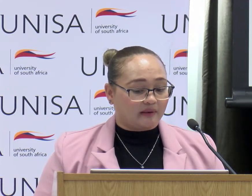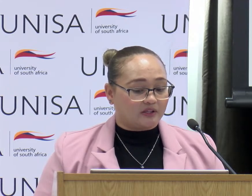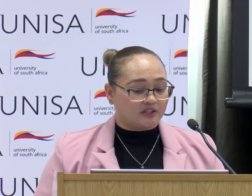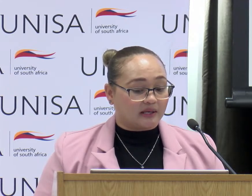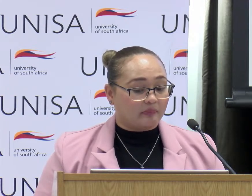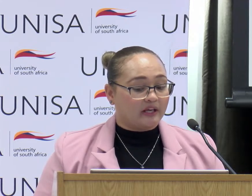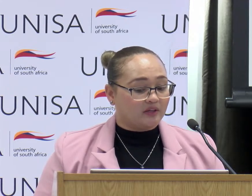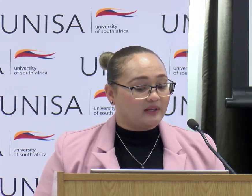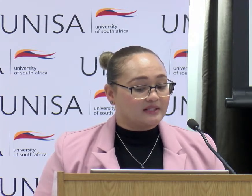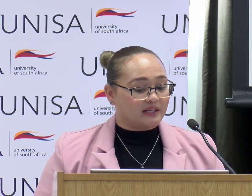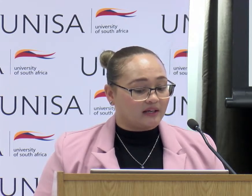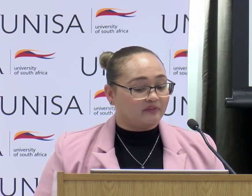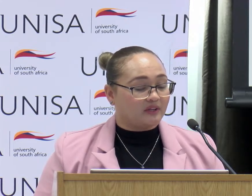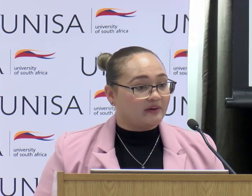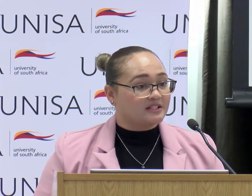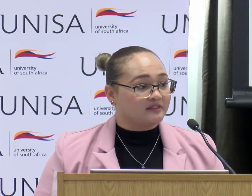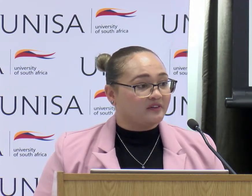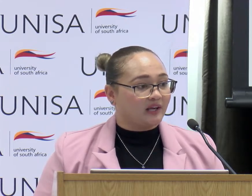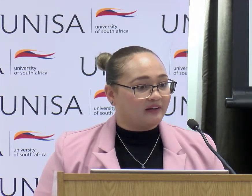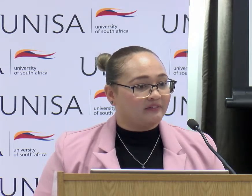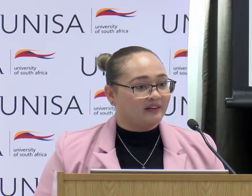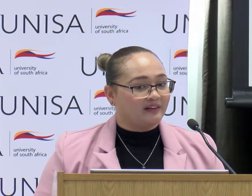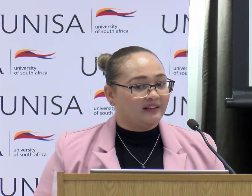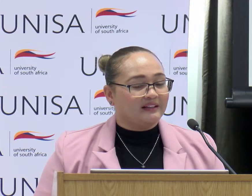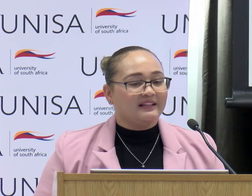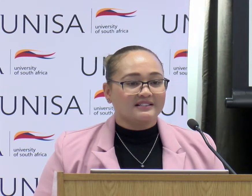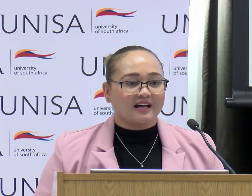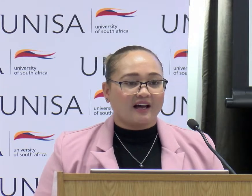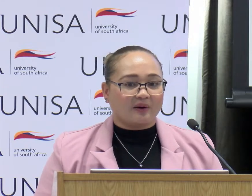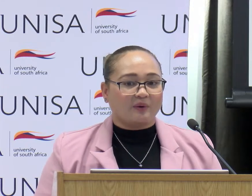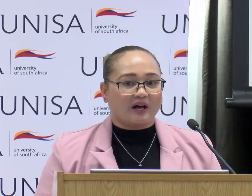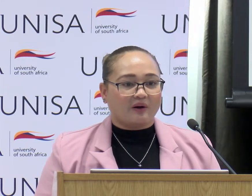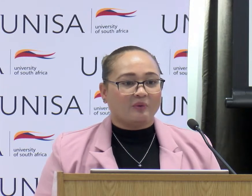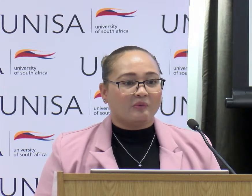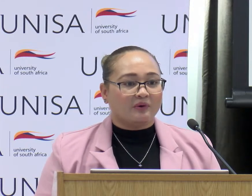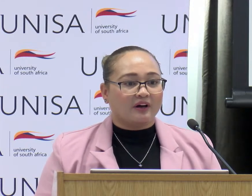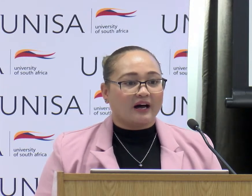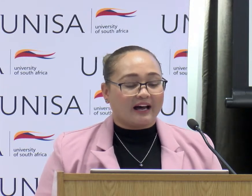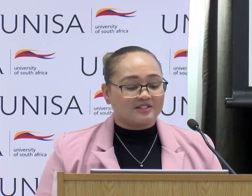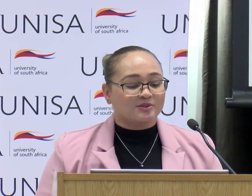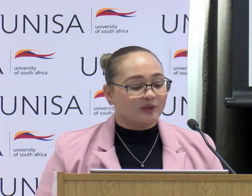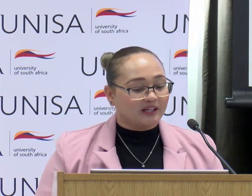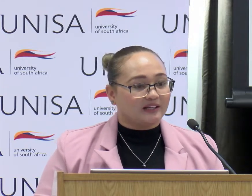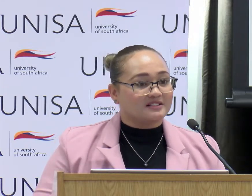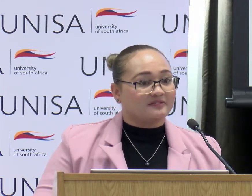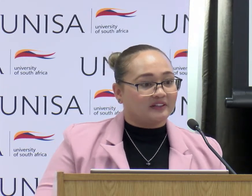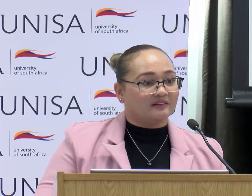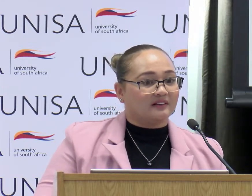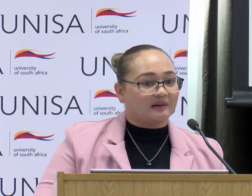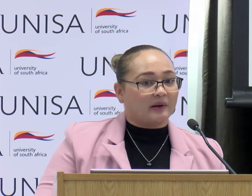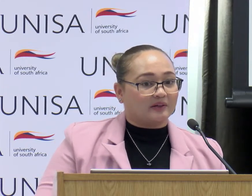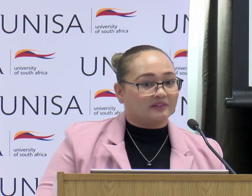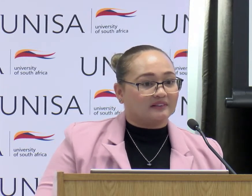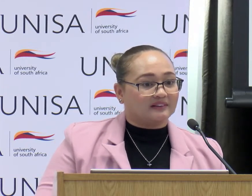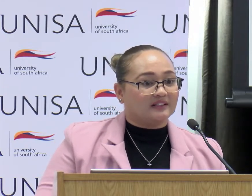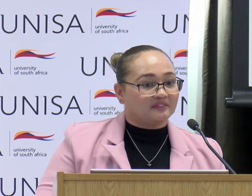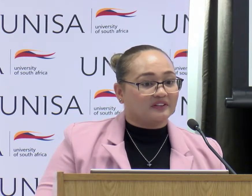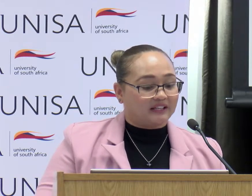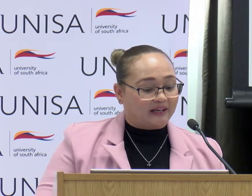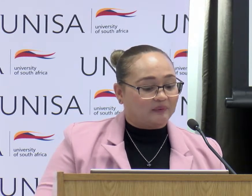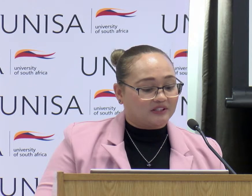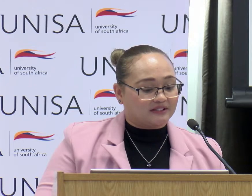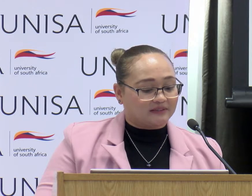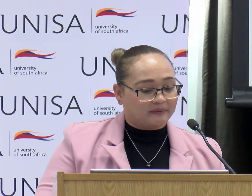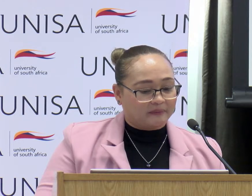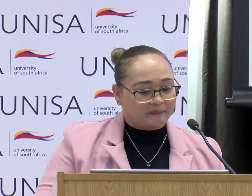or her language can break you inside for the rest of your life. These are how our high school learners feel about the